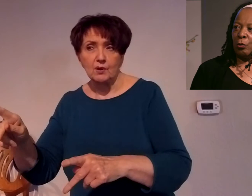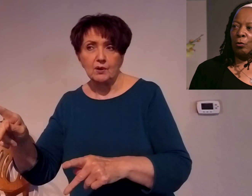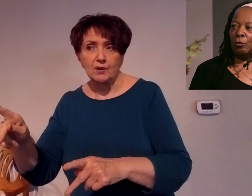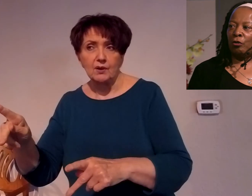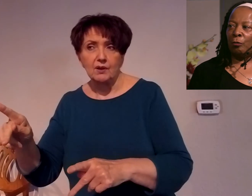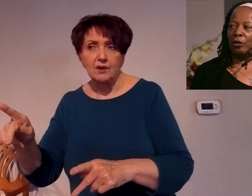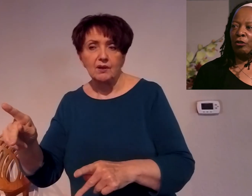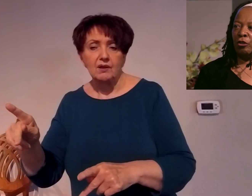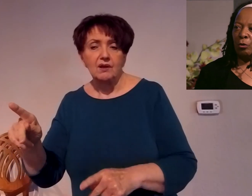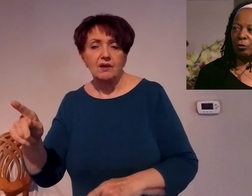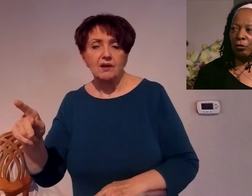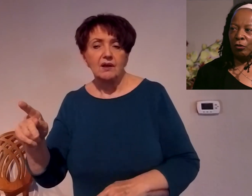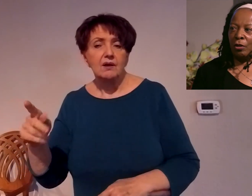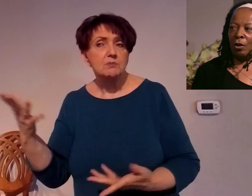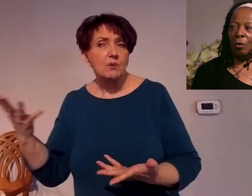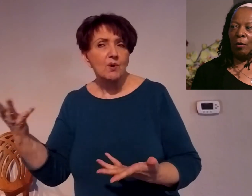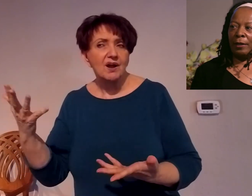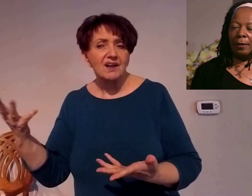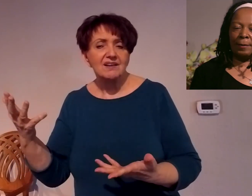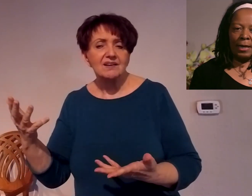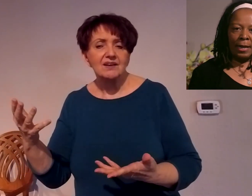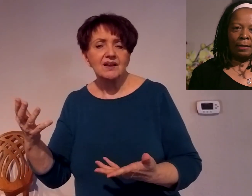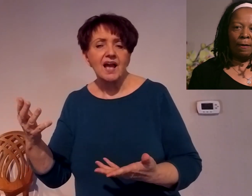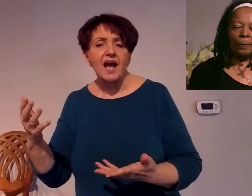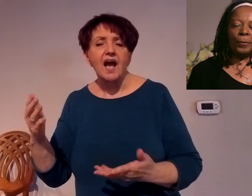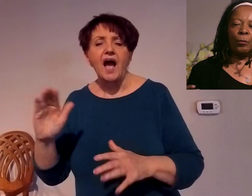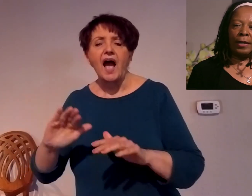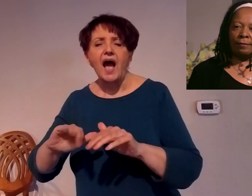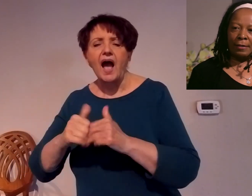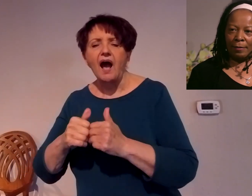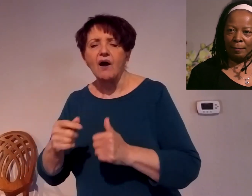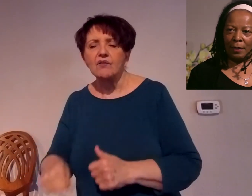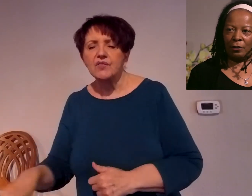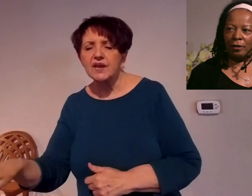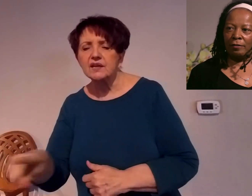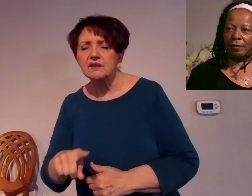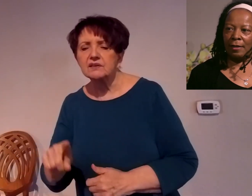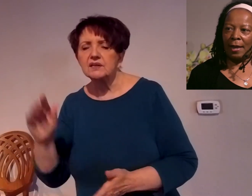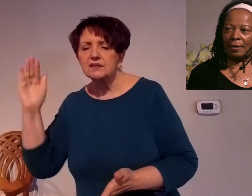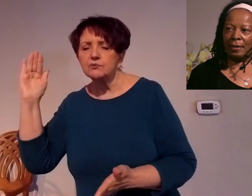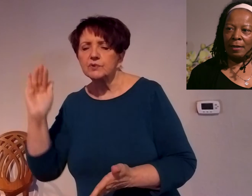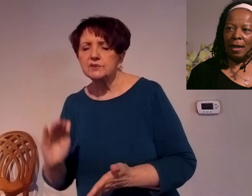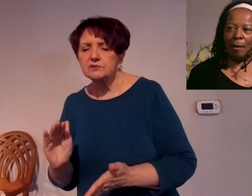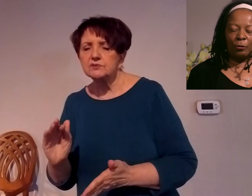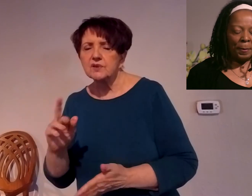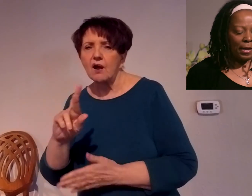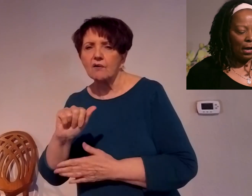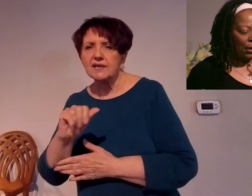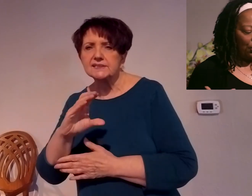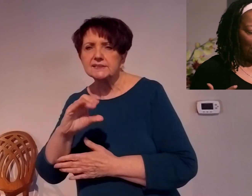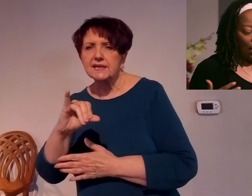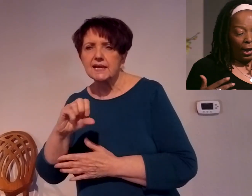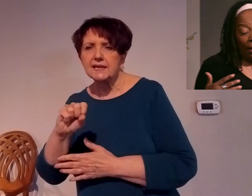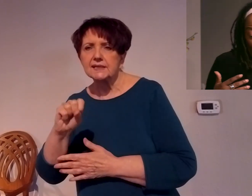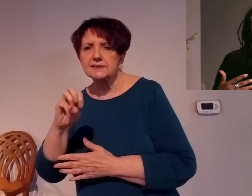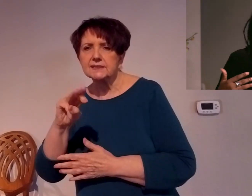could do to reduce or eliminate racism in our society. I was